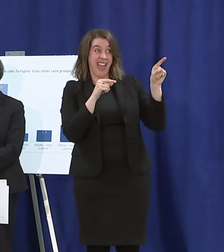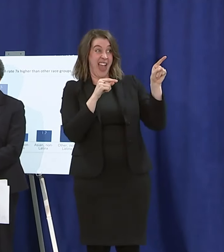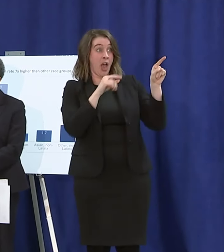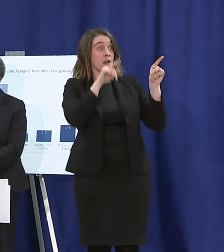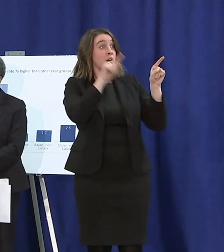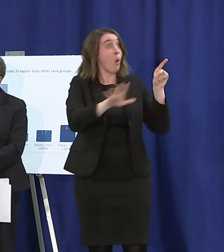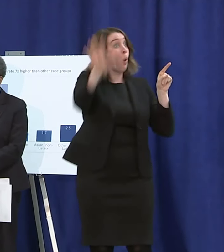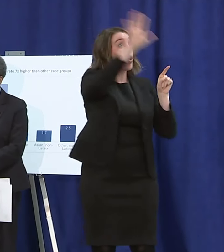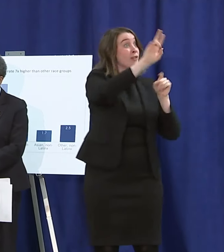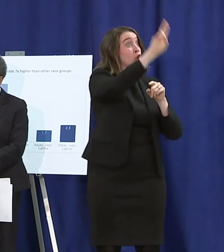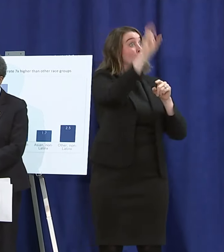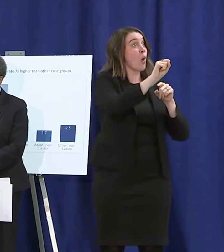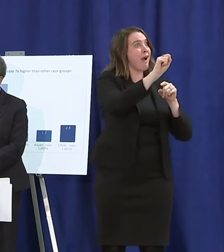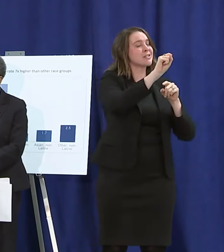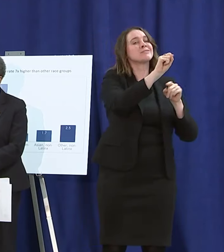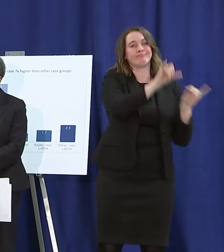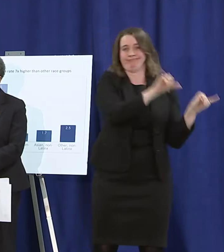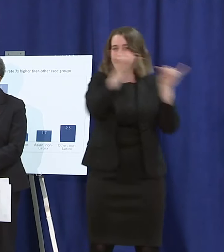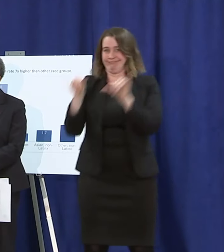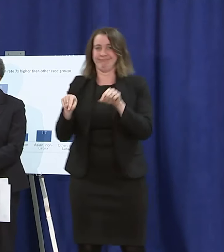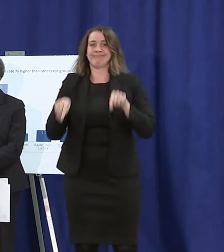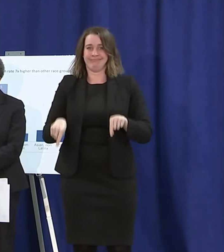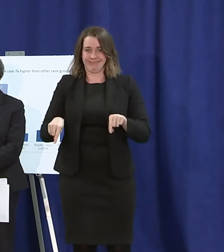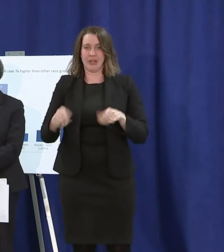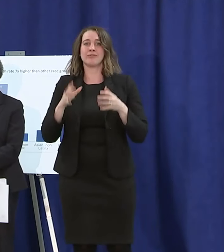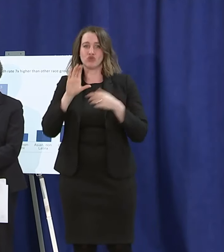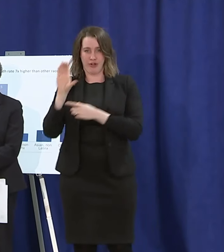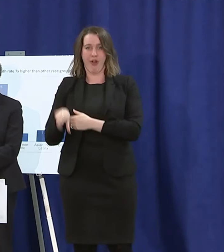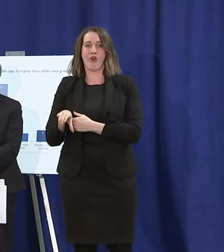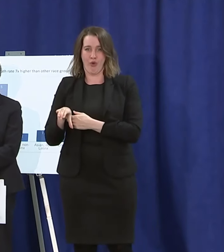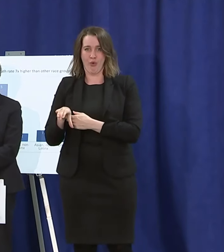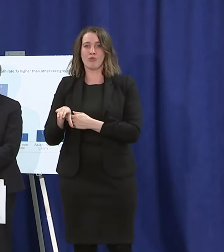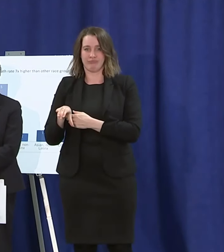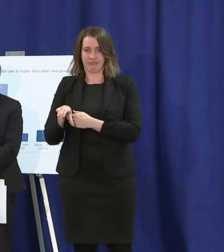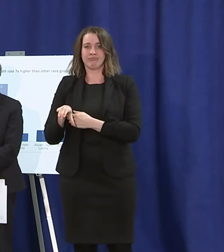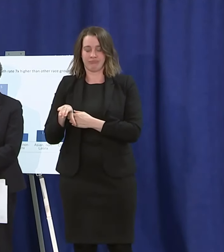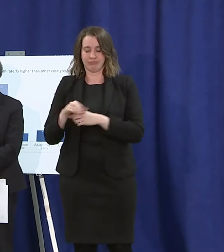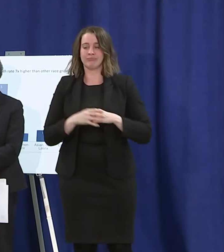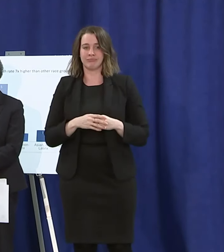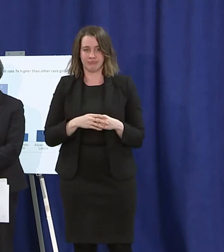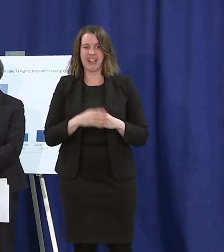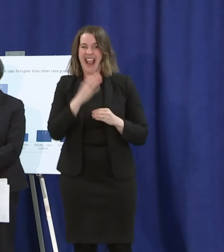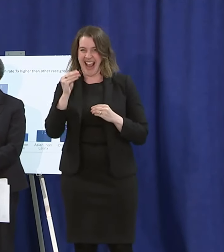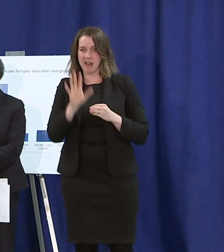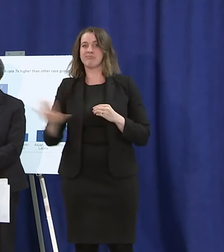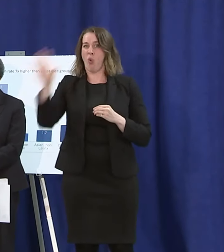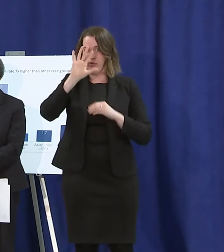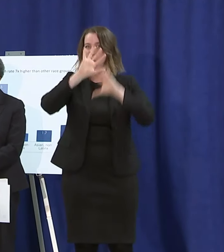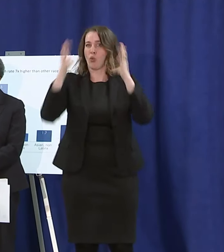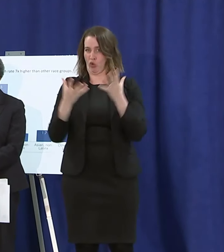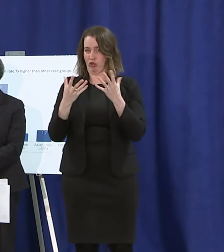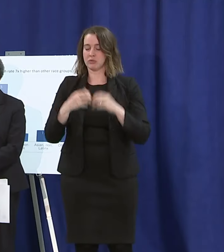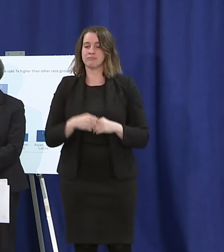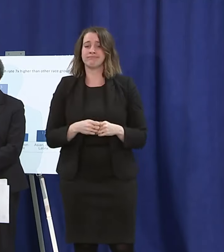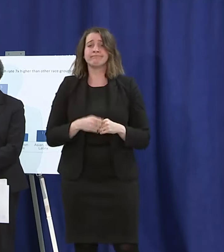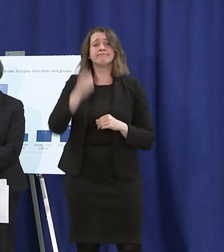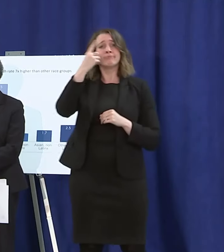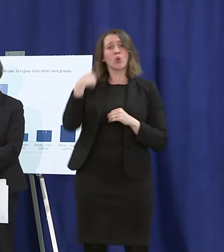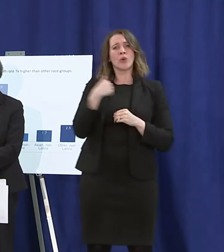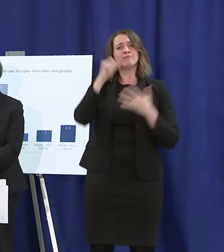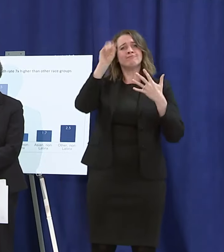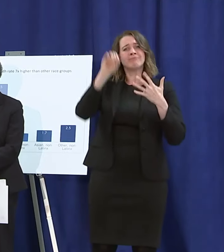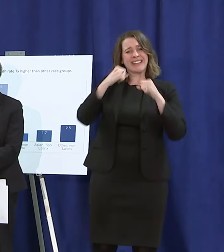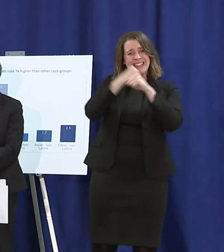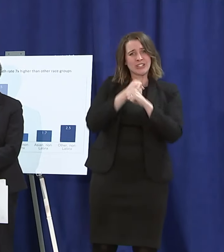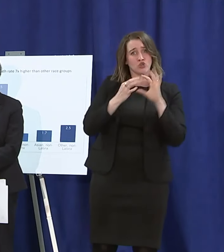in Chicago as it is around the world. So the data show cases in each age group, but especially where